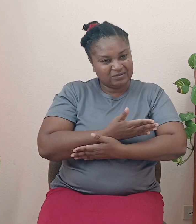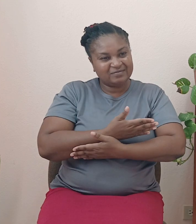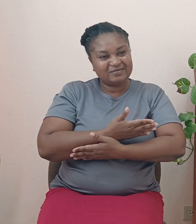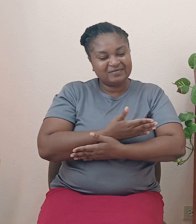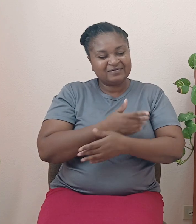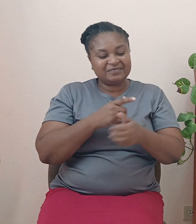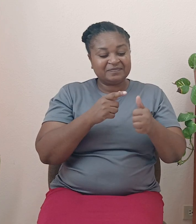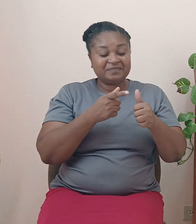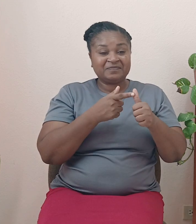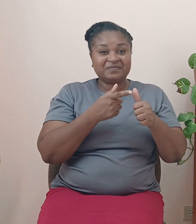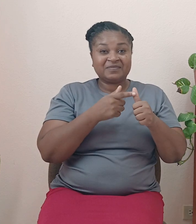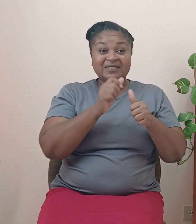A. Jesus.